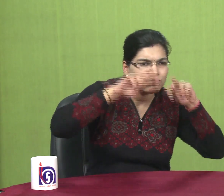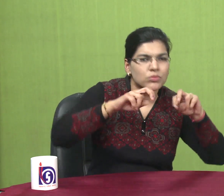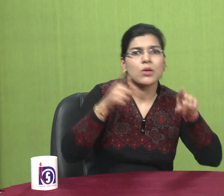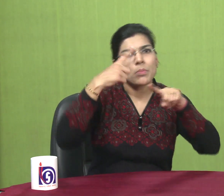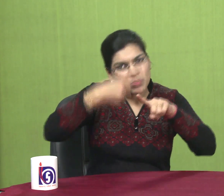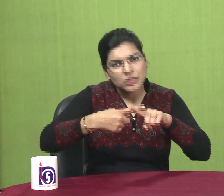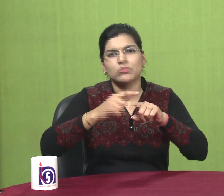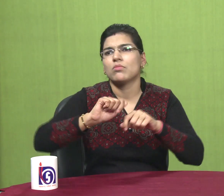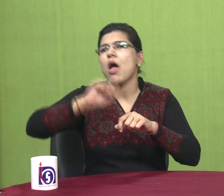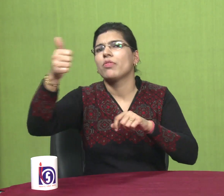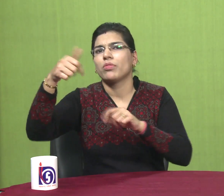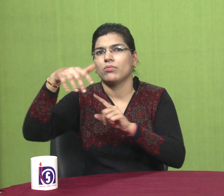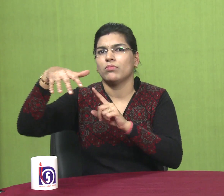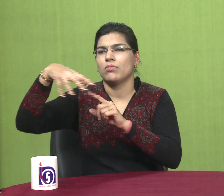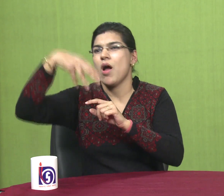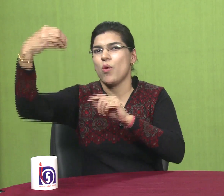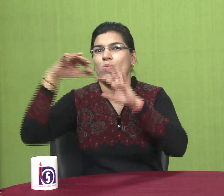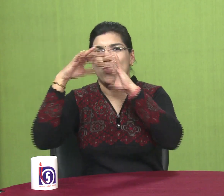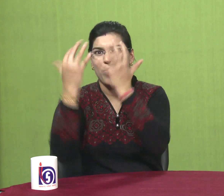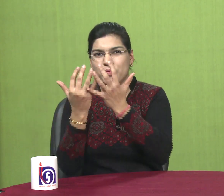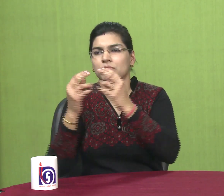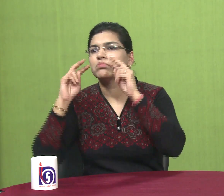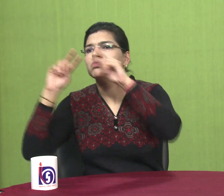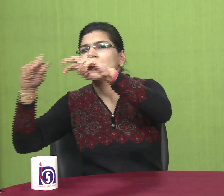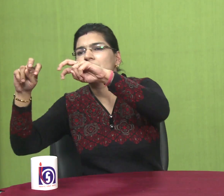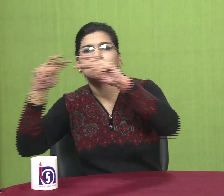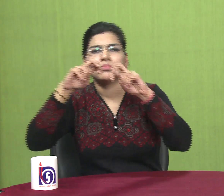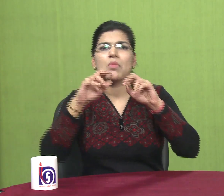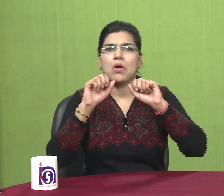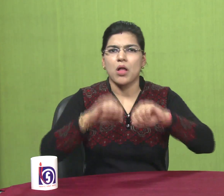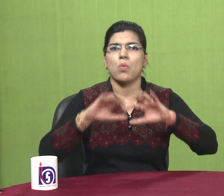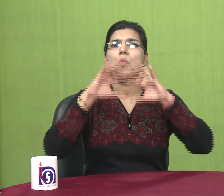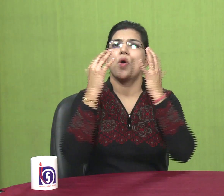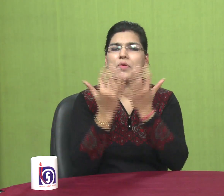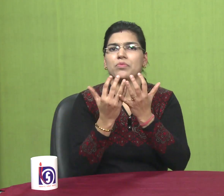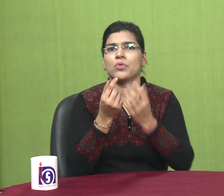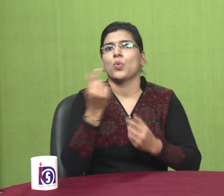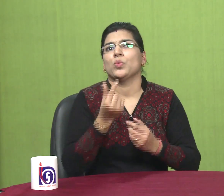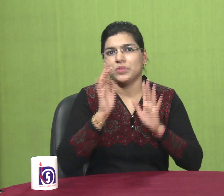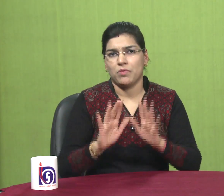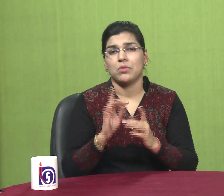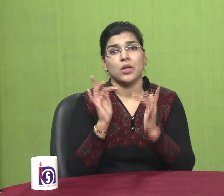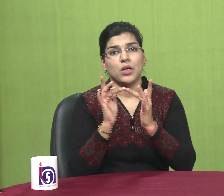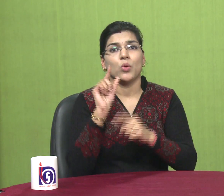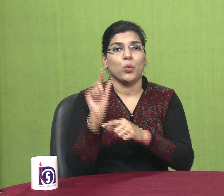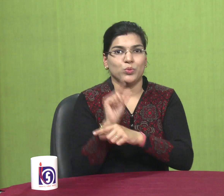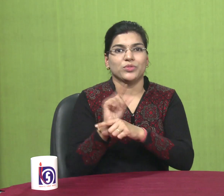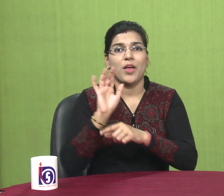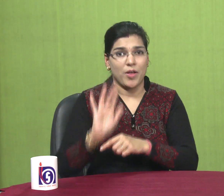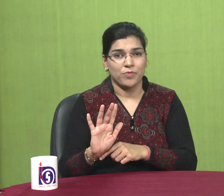or it could be any videos we can search for and access the information from other departments.